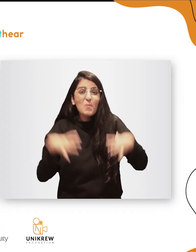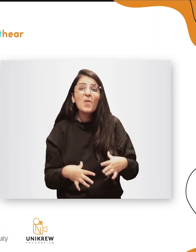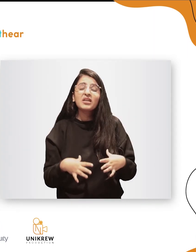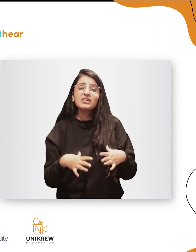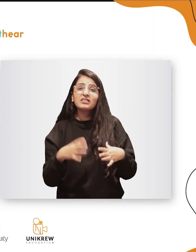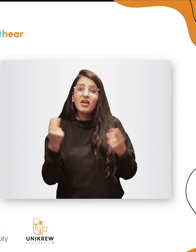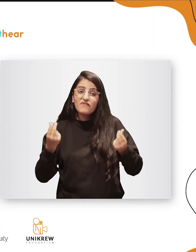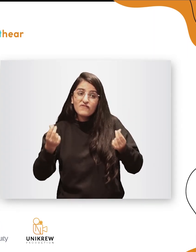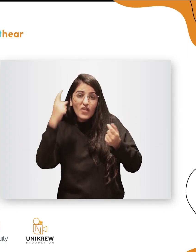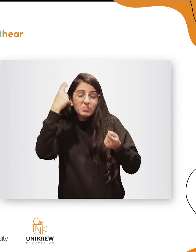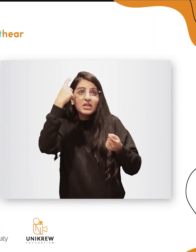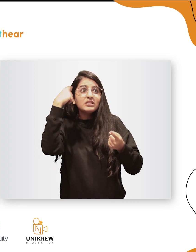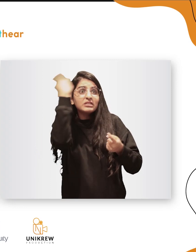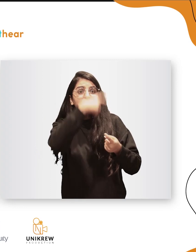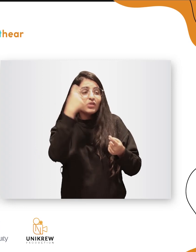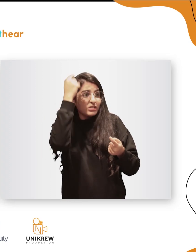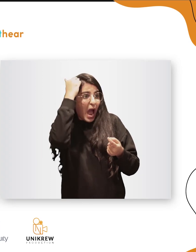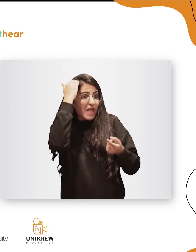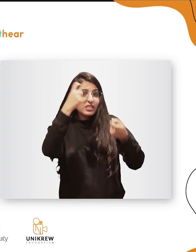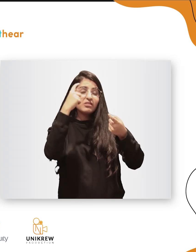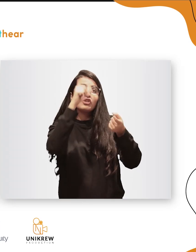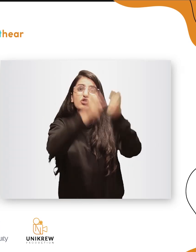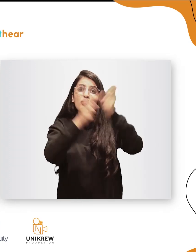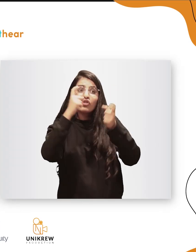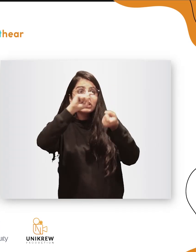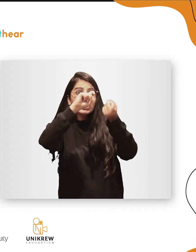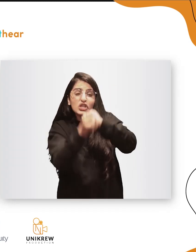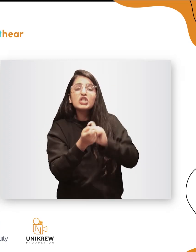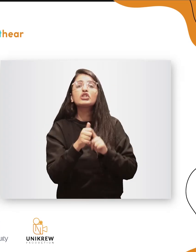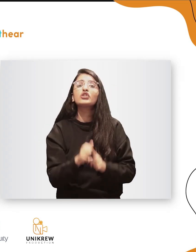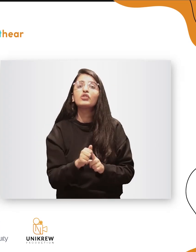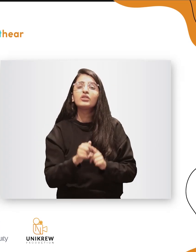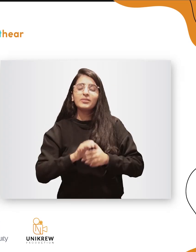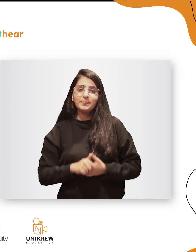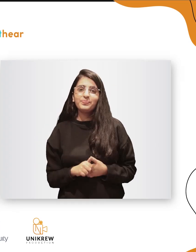much effort goes into changing the mindset of people.